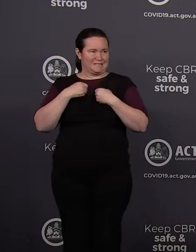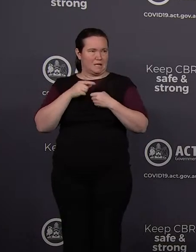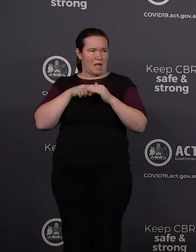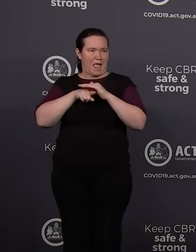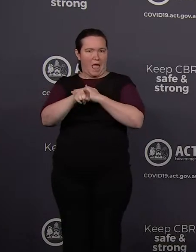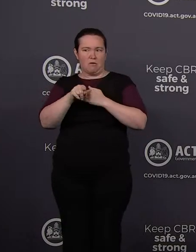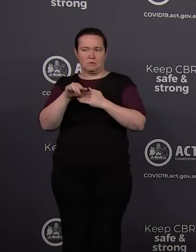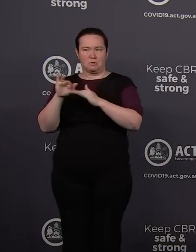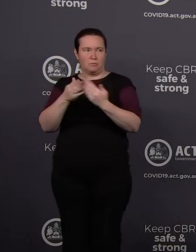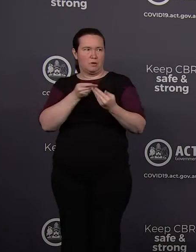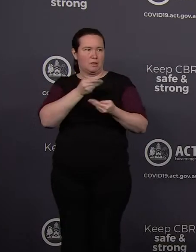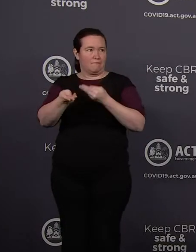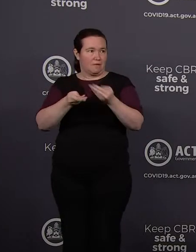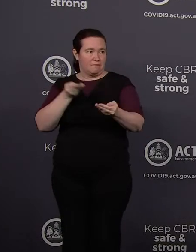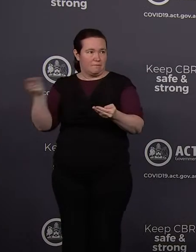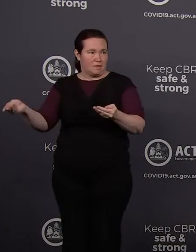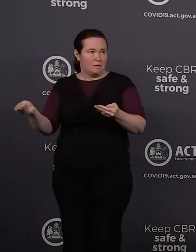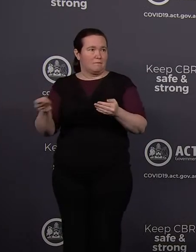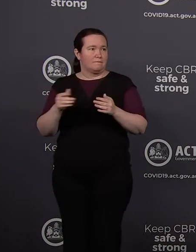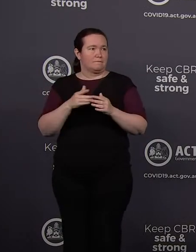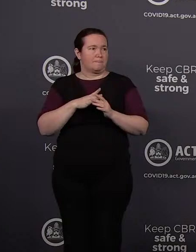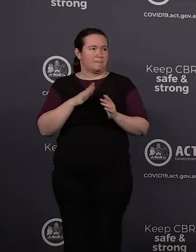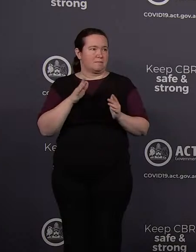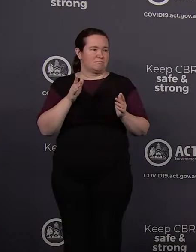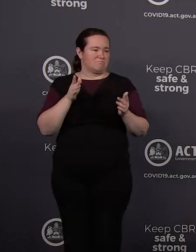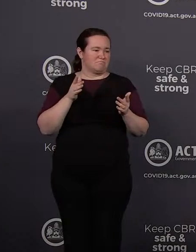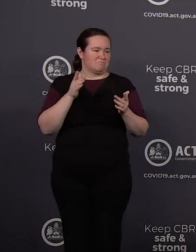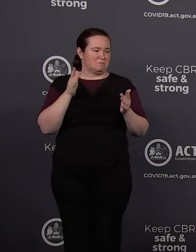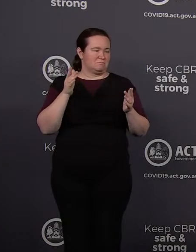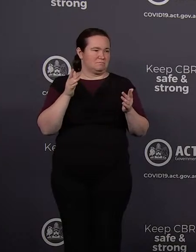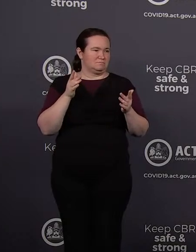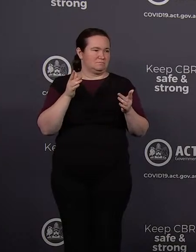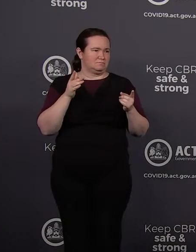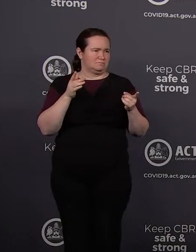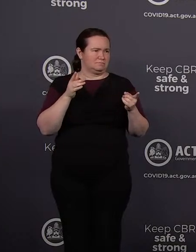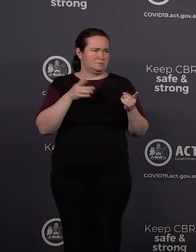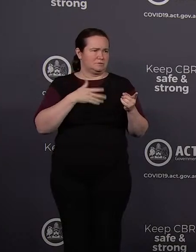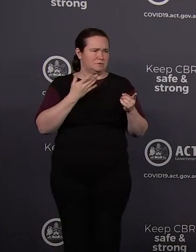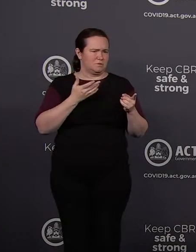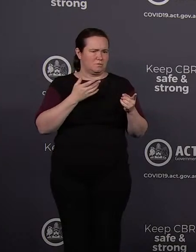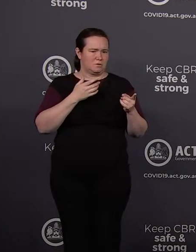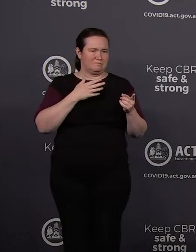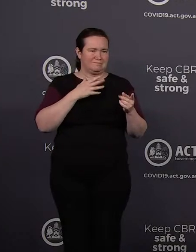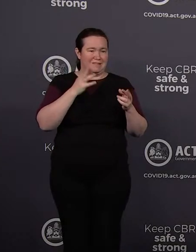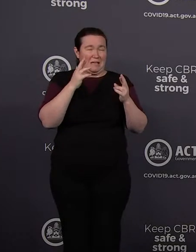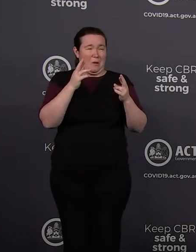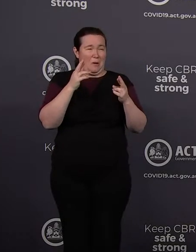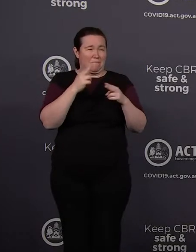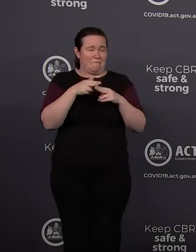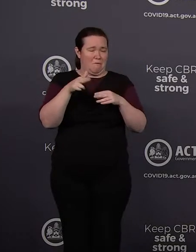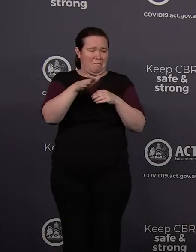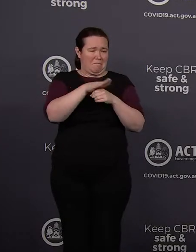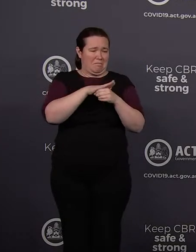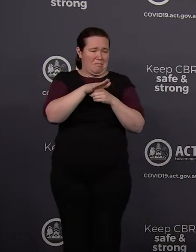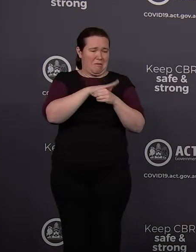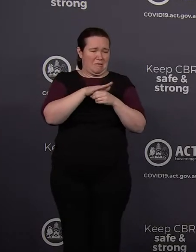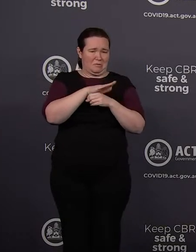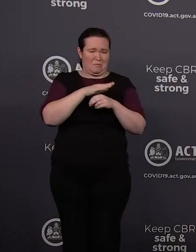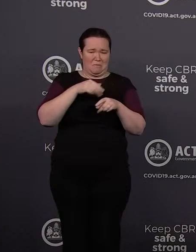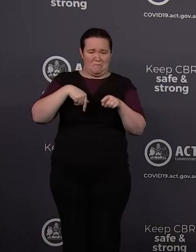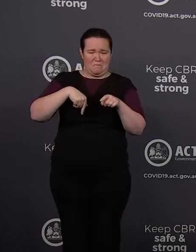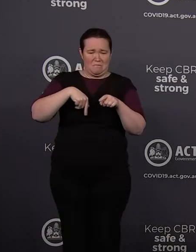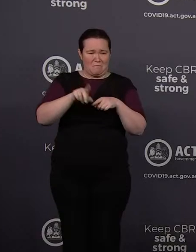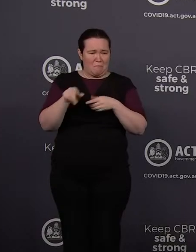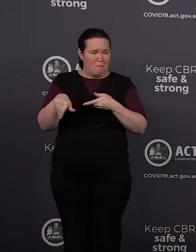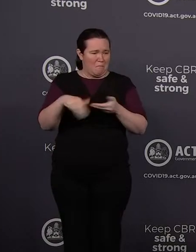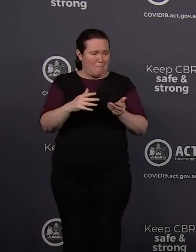closer we are to the resumption of things like community sport. You don't want to give a glimmer of hope to our local footy codes who